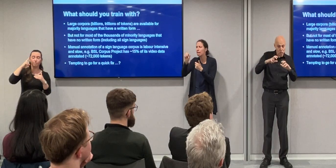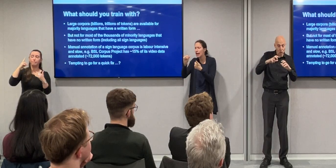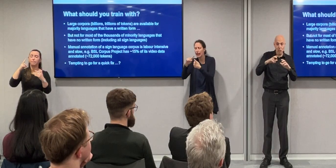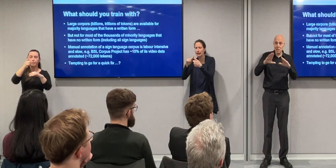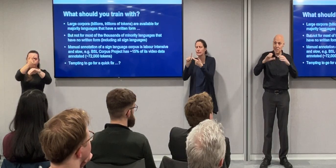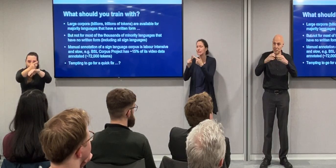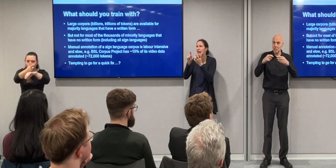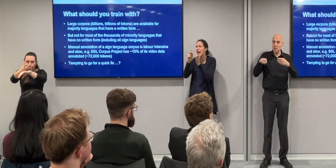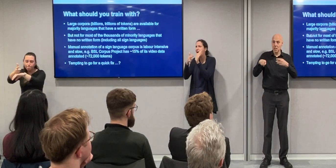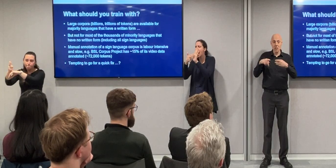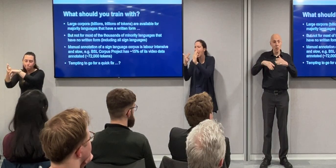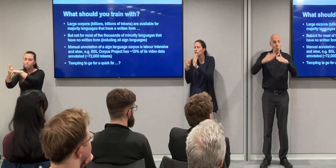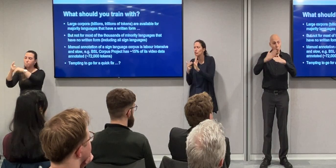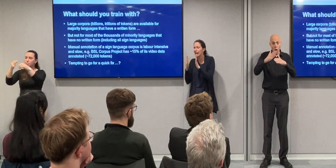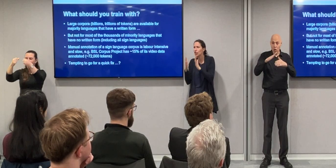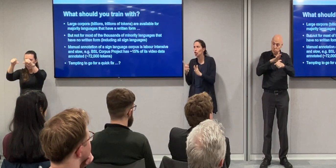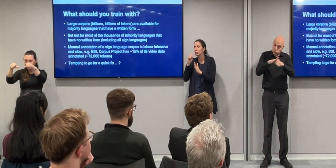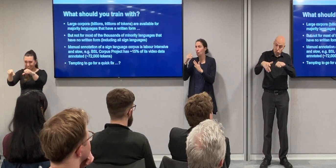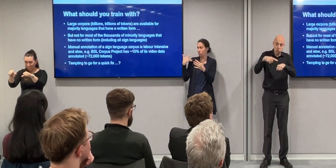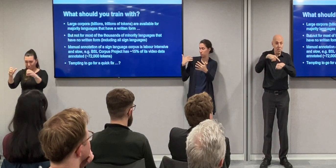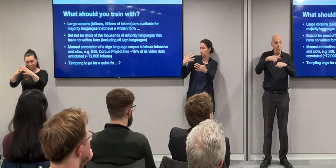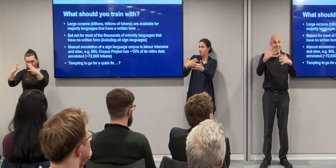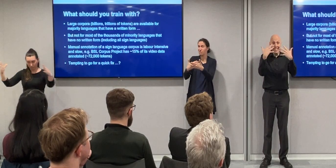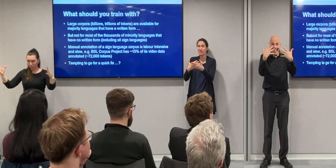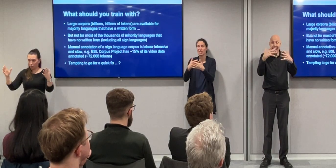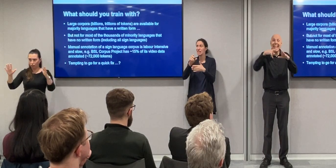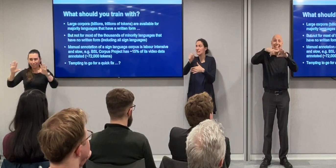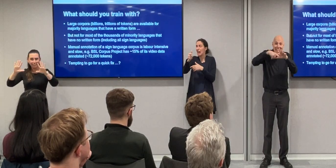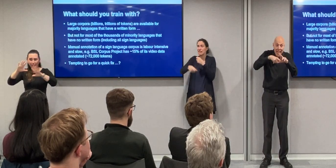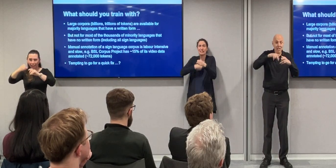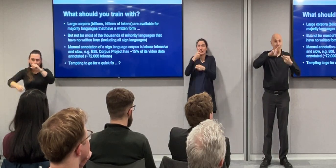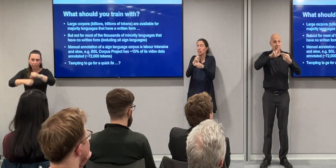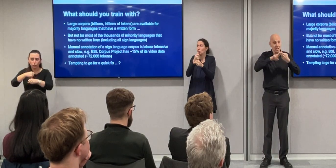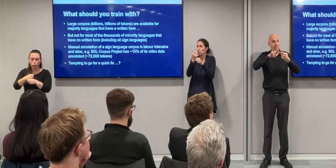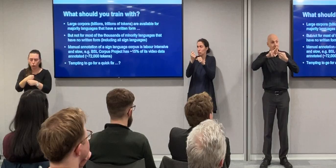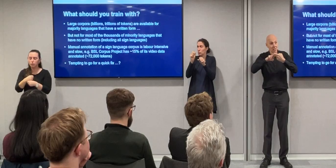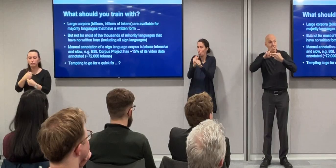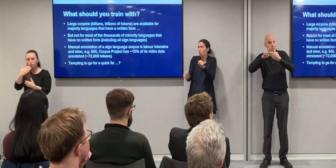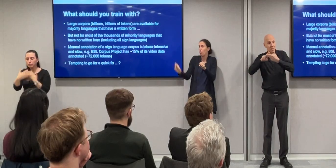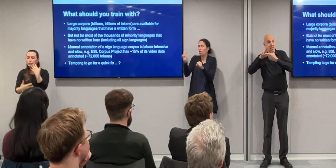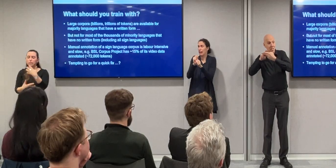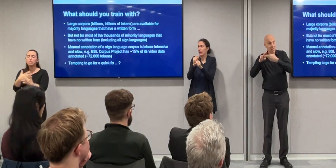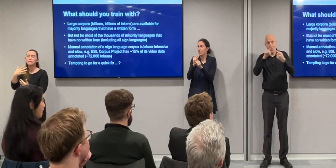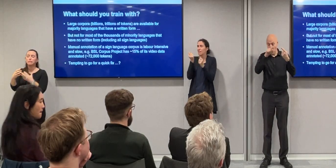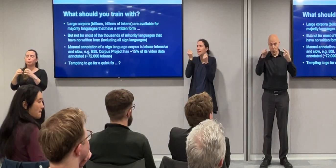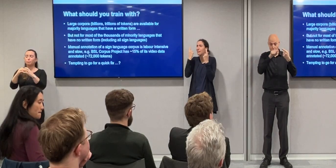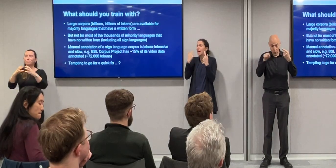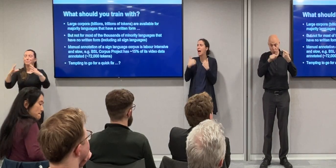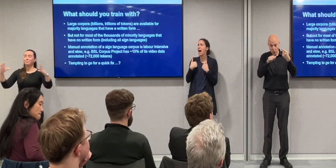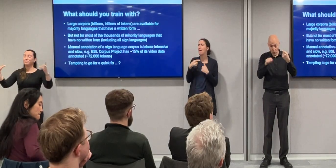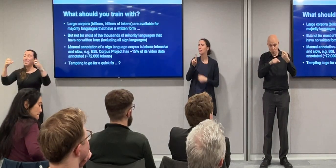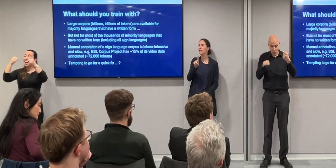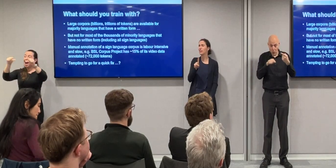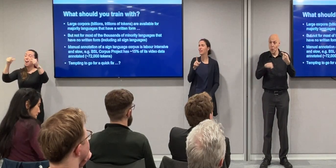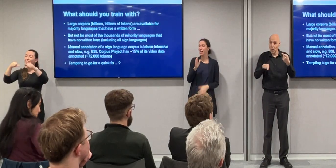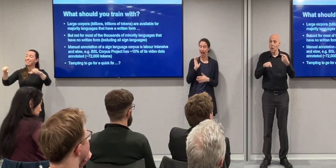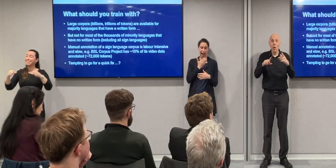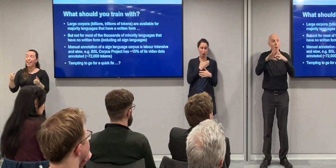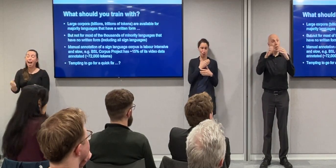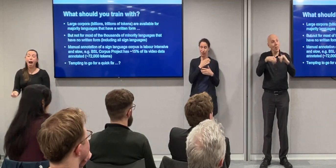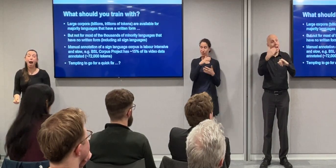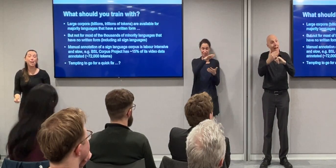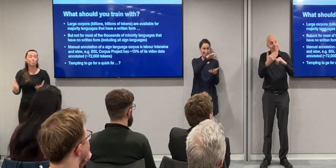working on and off over a decade. And at the end of that process, we have 15% of our video